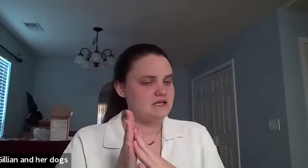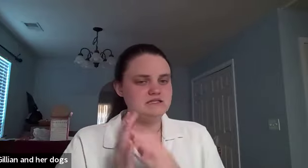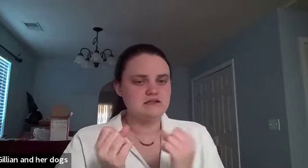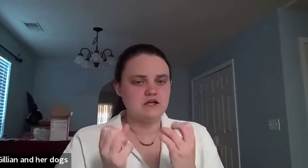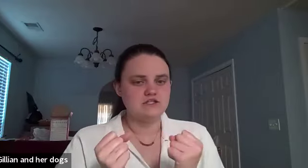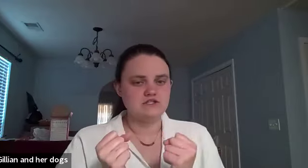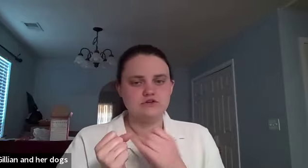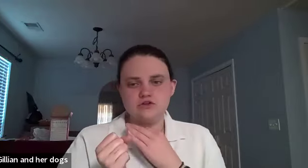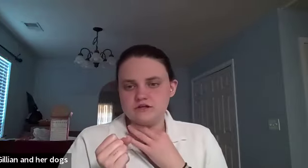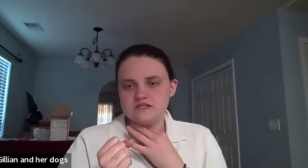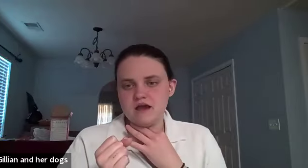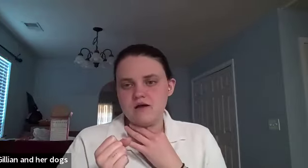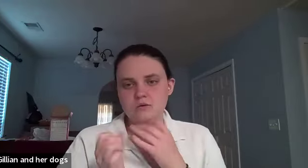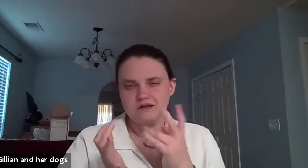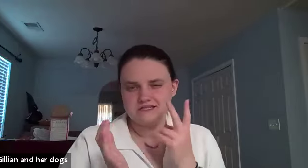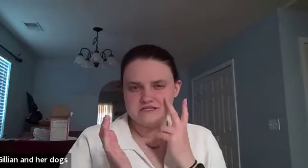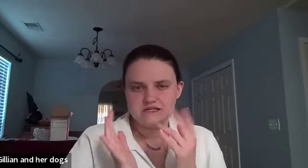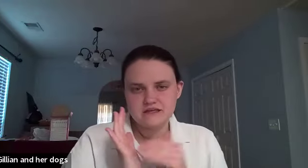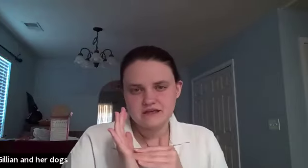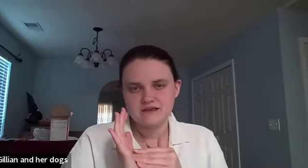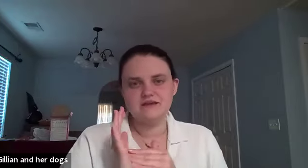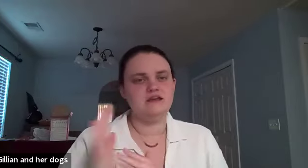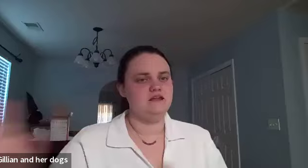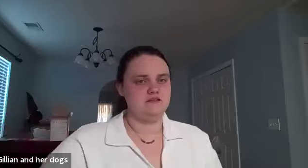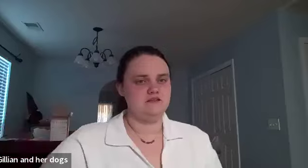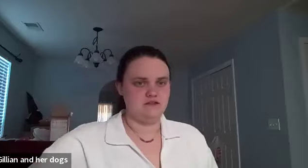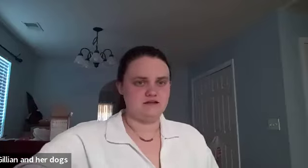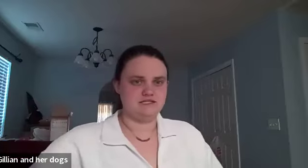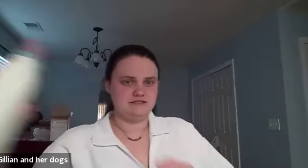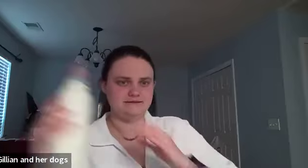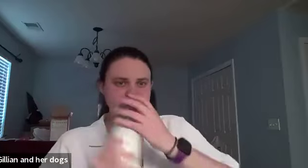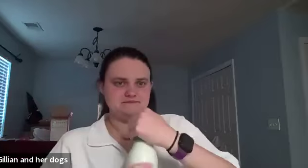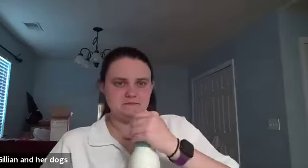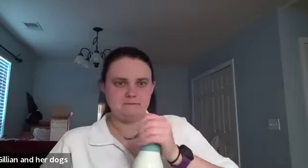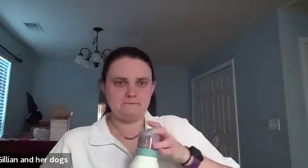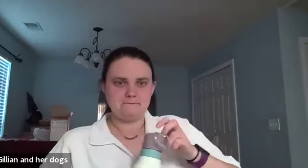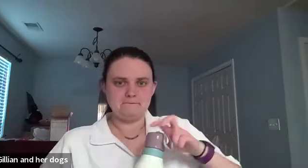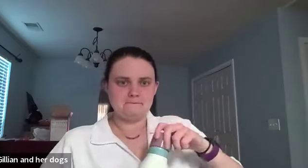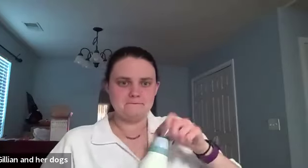Any signs you're curious about or want to see again? Anything like that?